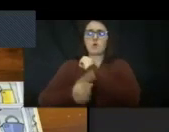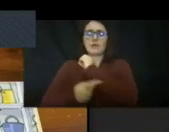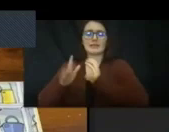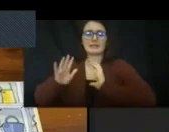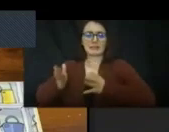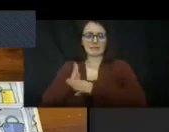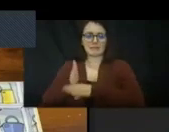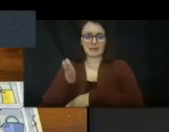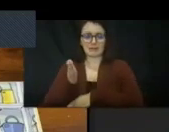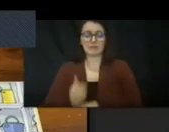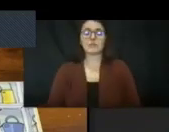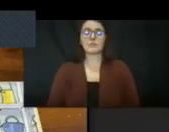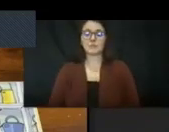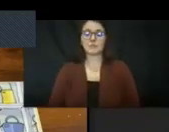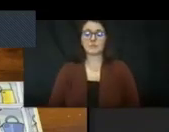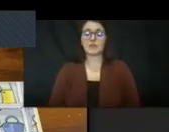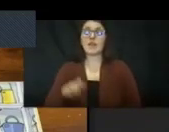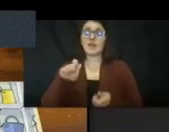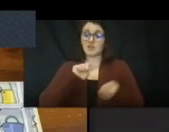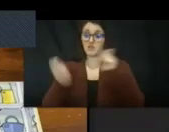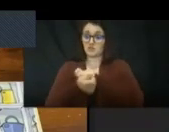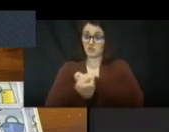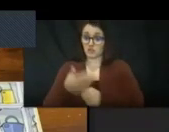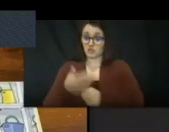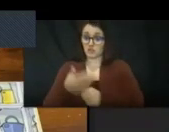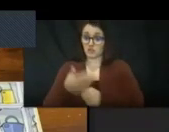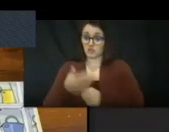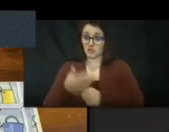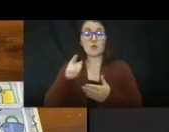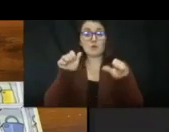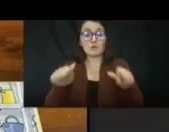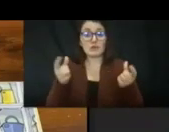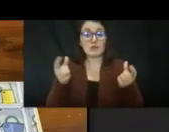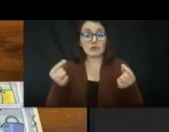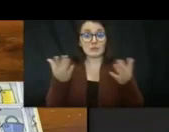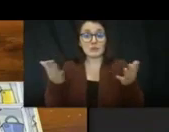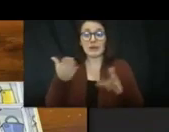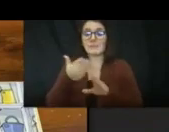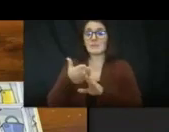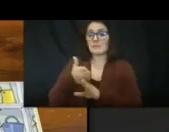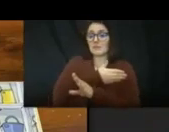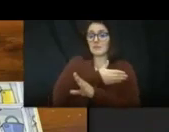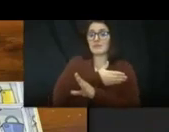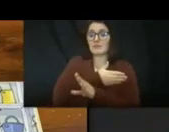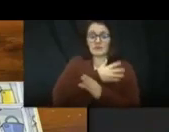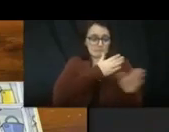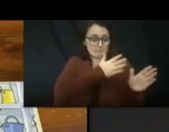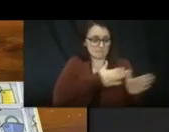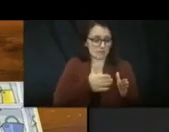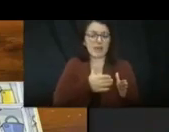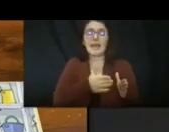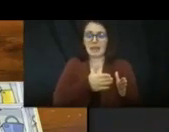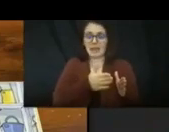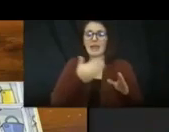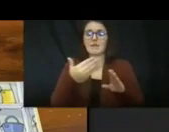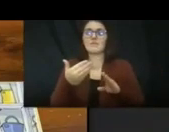means making changes. One thing you can do is plan ahead when you go out. Bring your own water bottle and have reusable cloth bags on